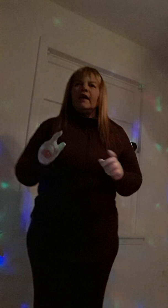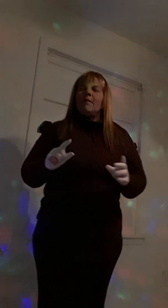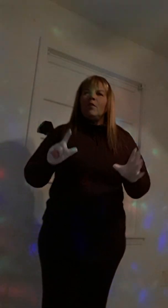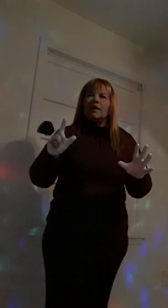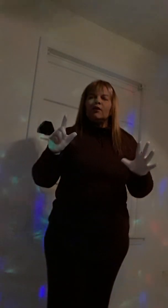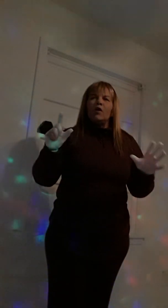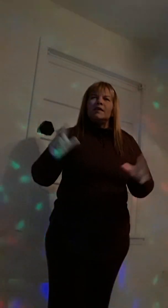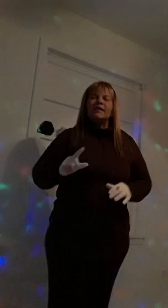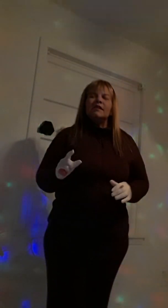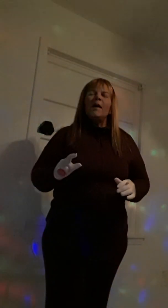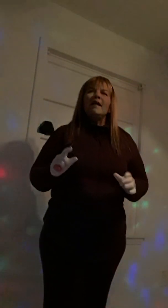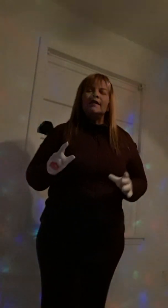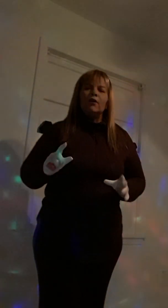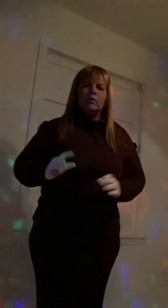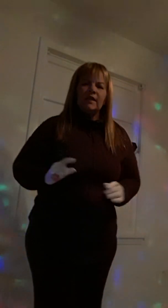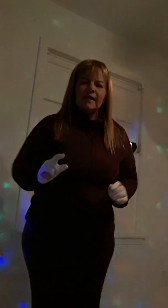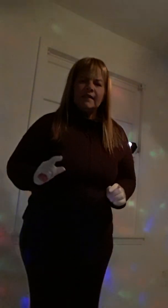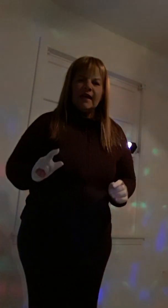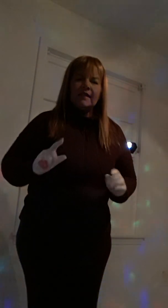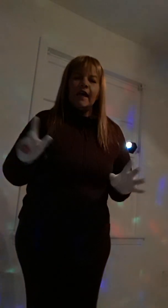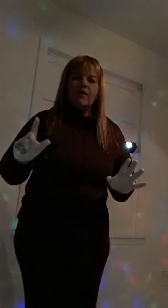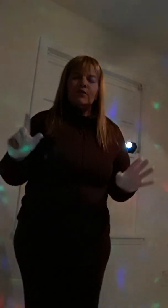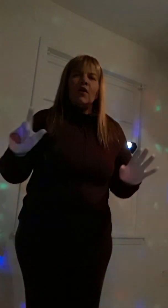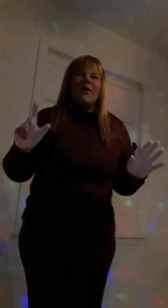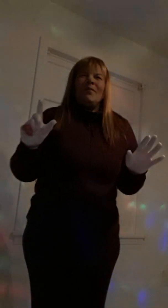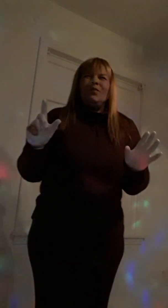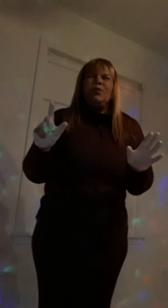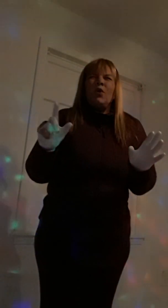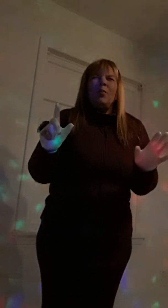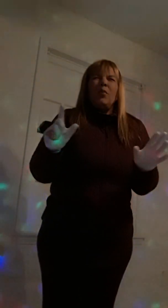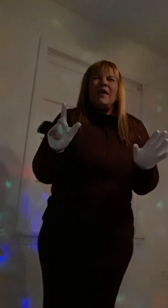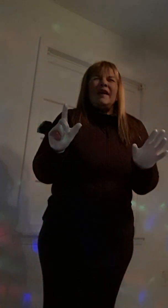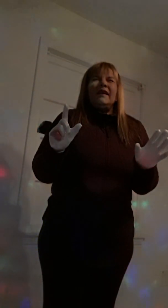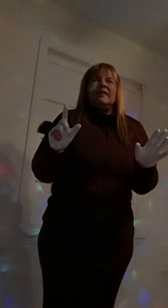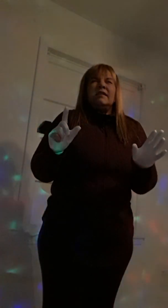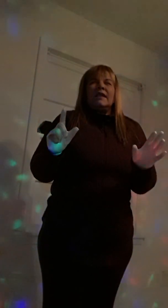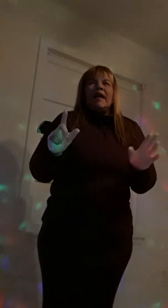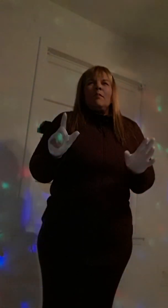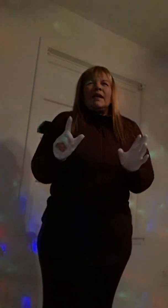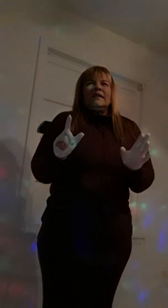por todas esas malas circunstancias ellos no pueden realmente